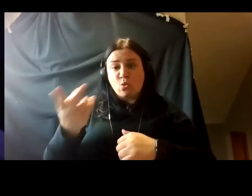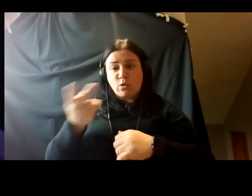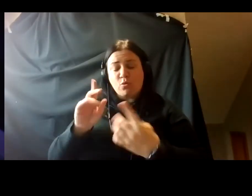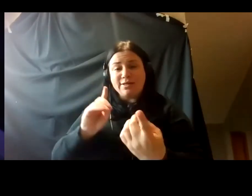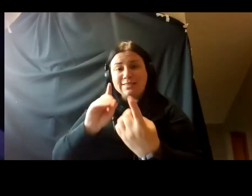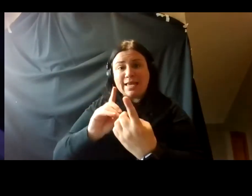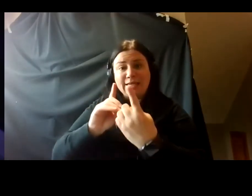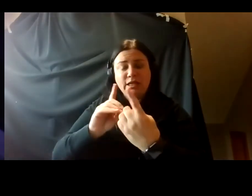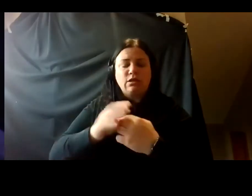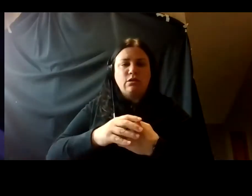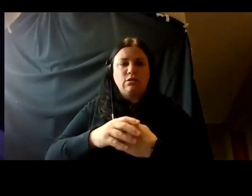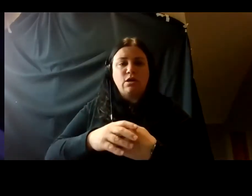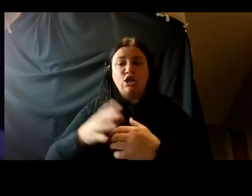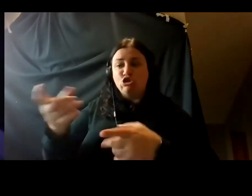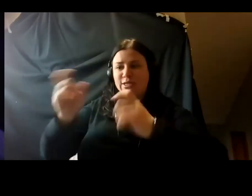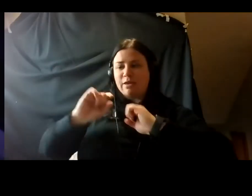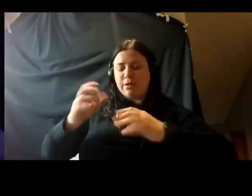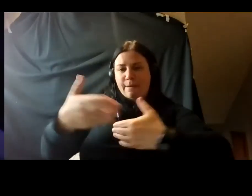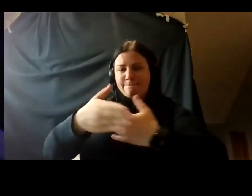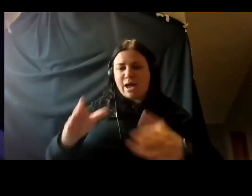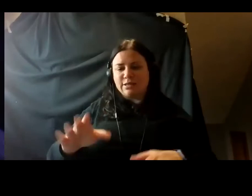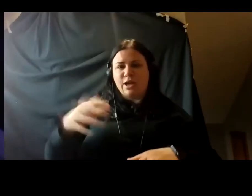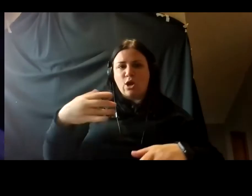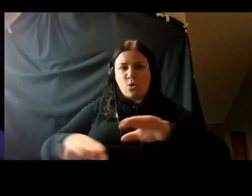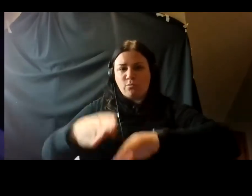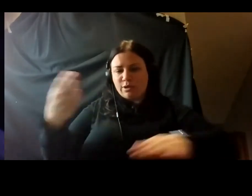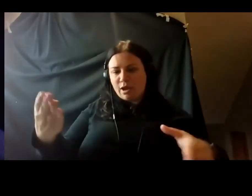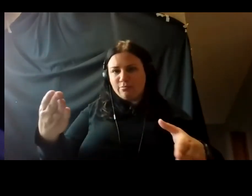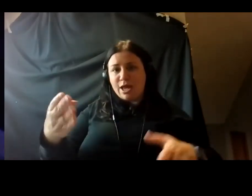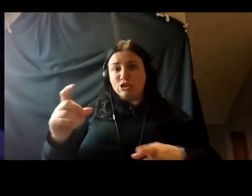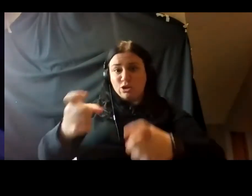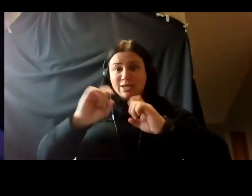it up and I pulled out what was inside. And it was this.